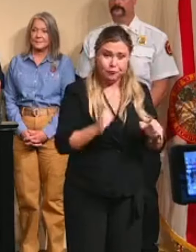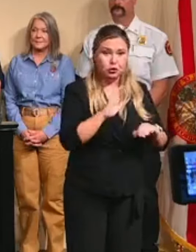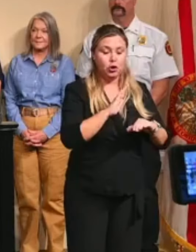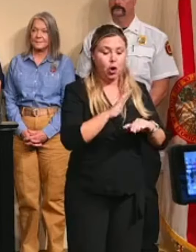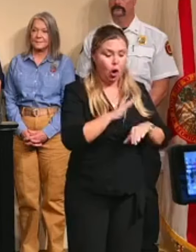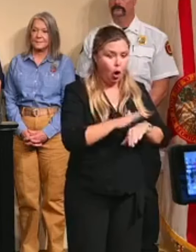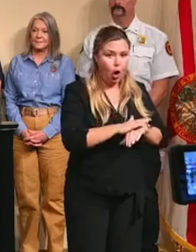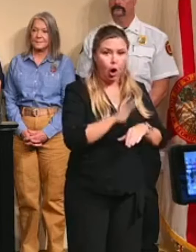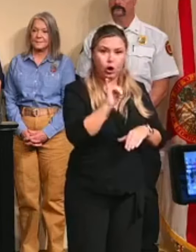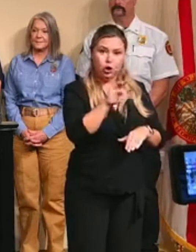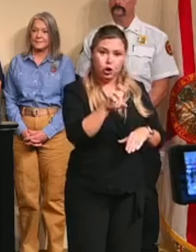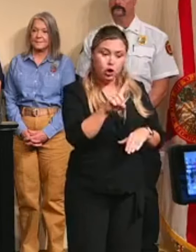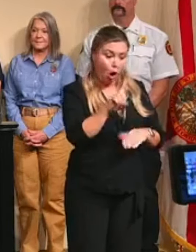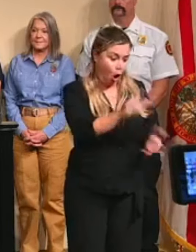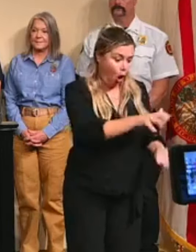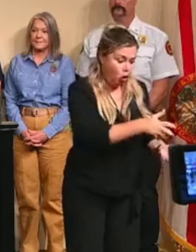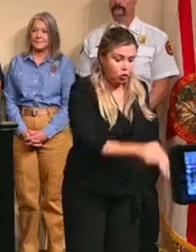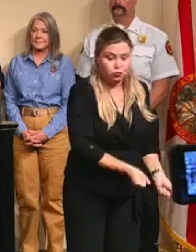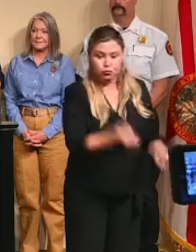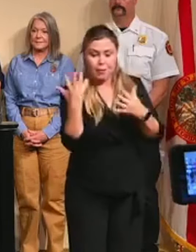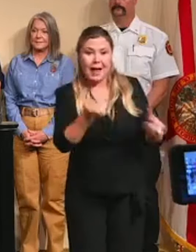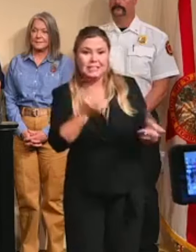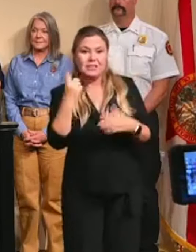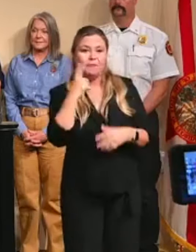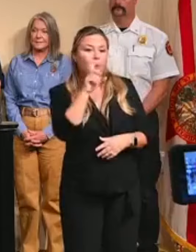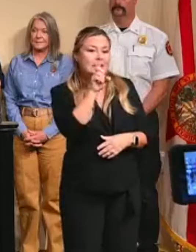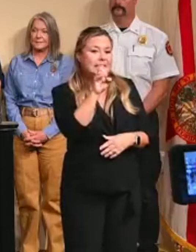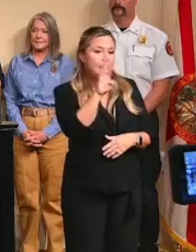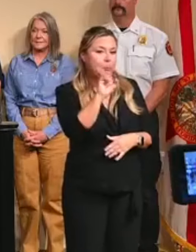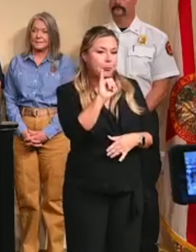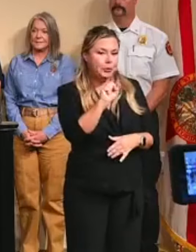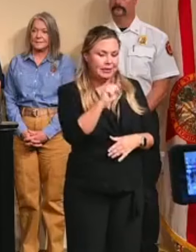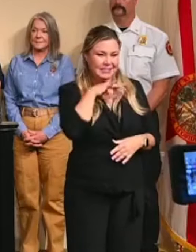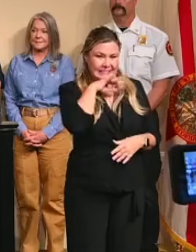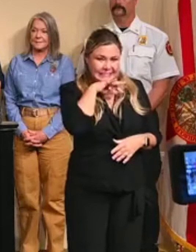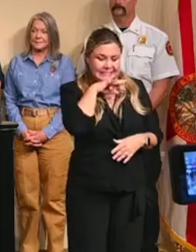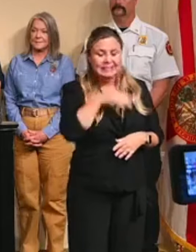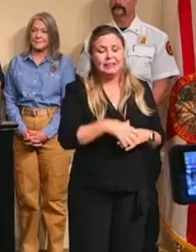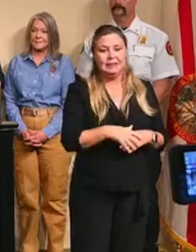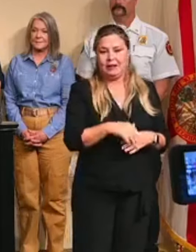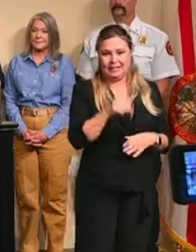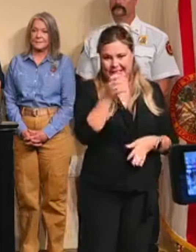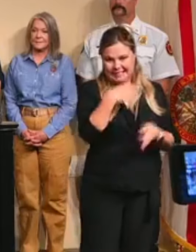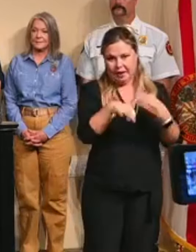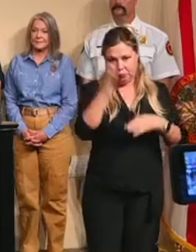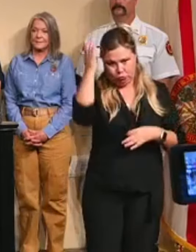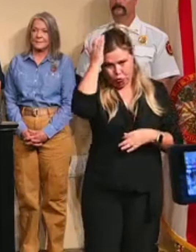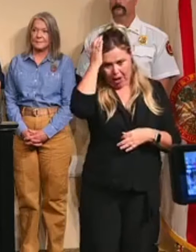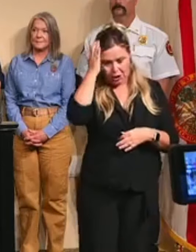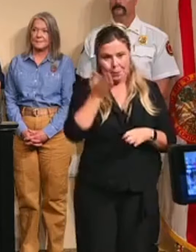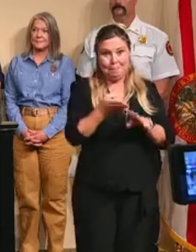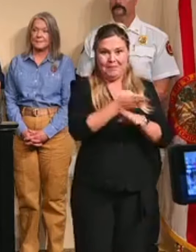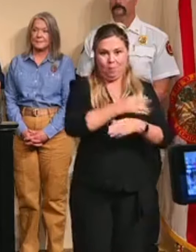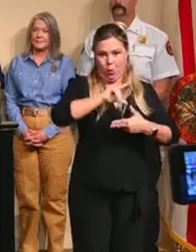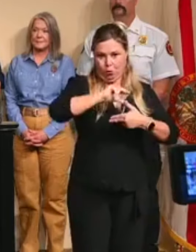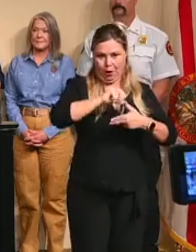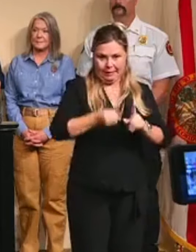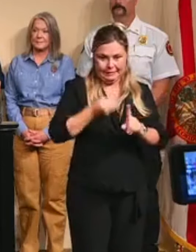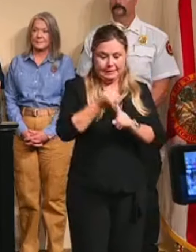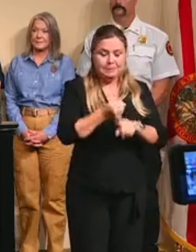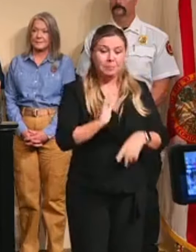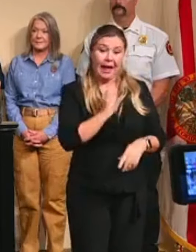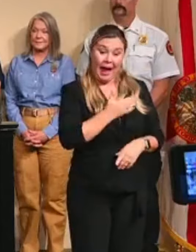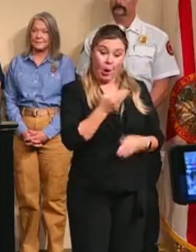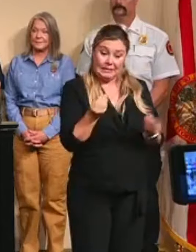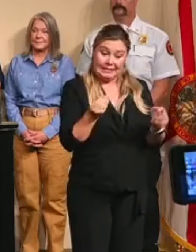recycle yard waste removal resource for debris removal before the arrival of Milton. our